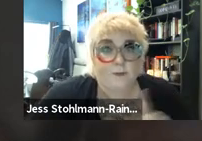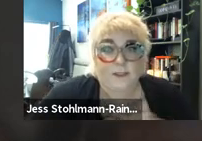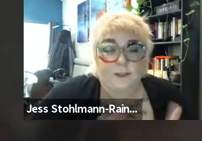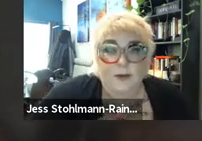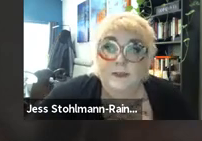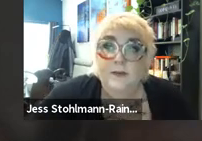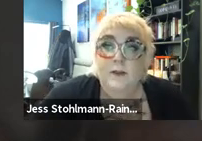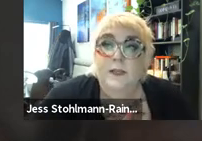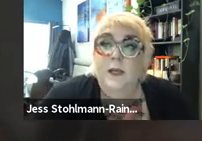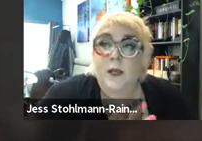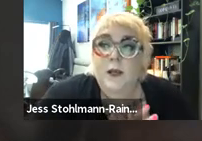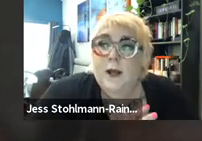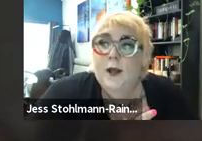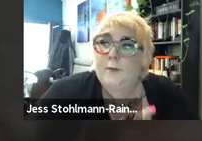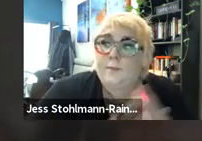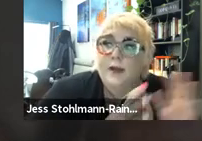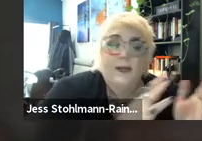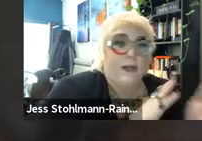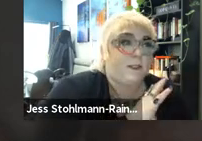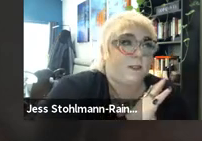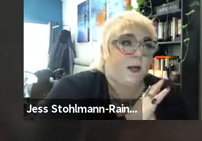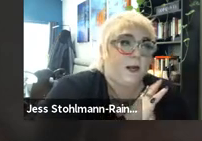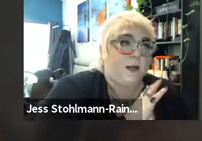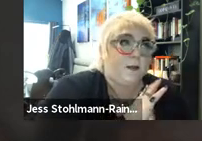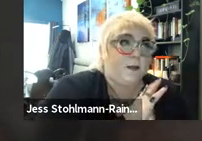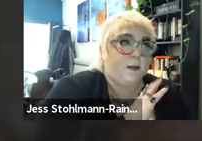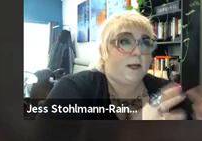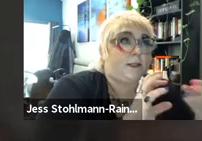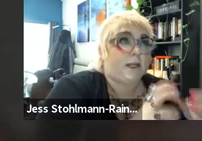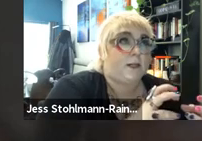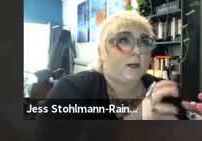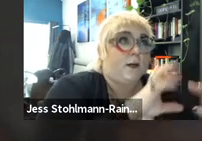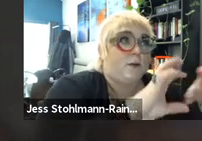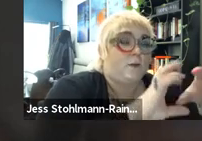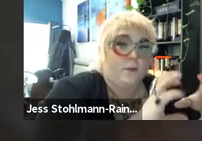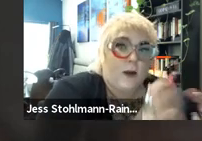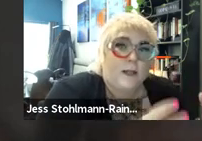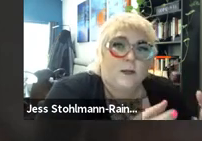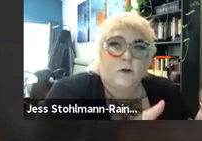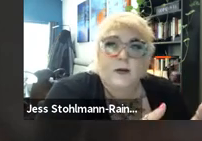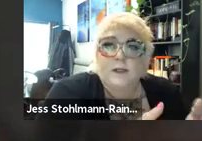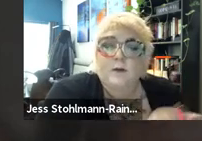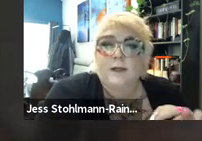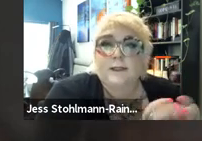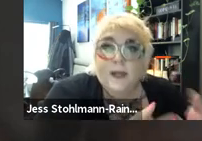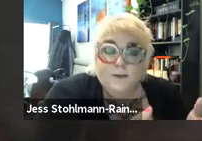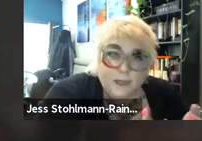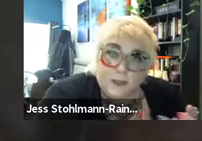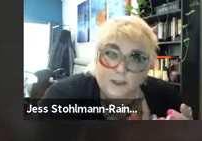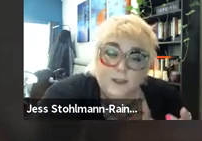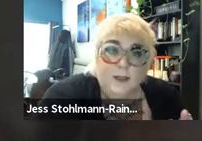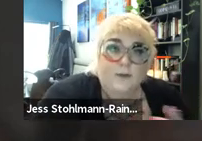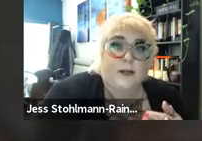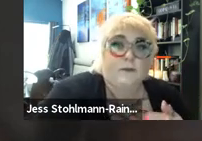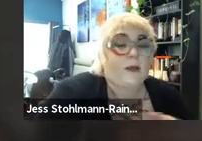place which is sometimes confusing um but each uh each center sort of runs according to a set of